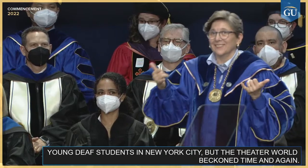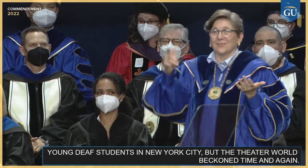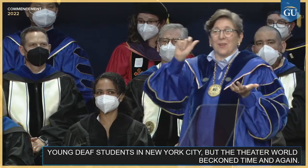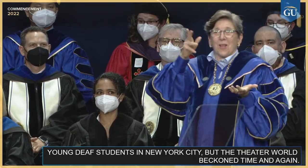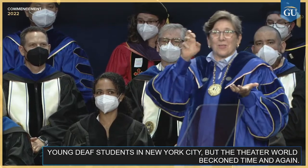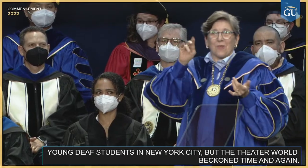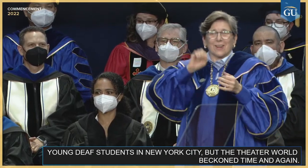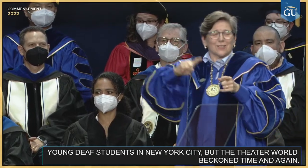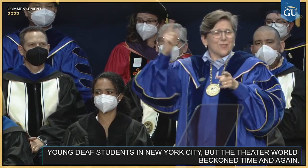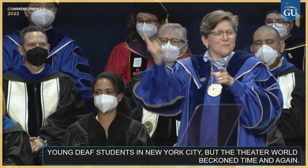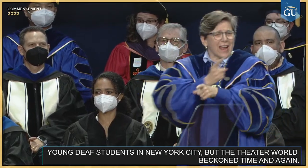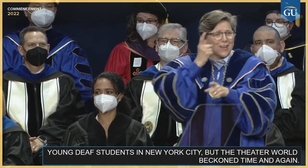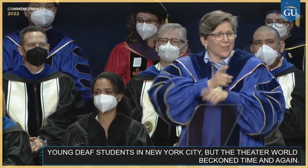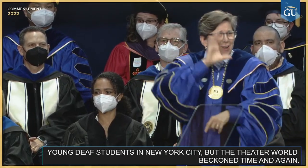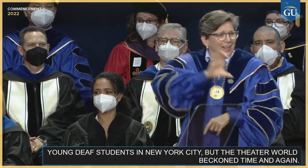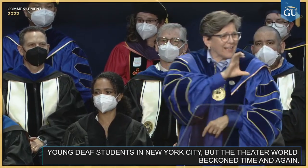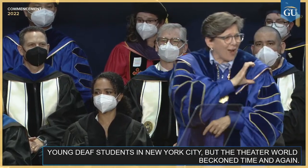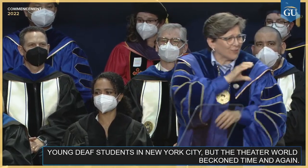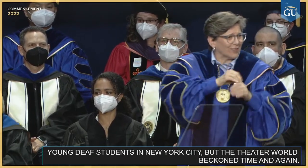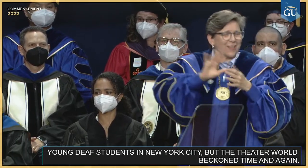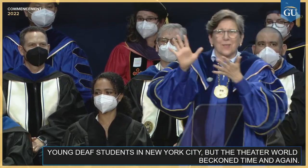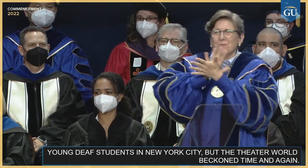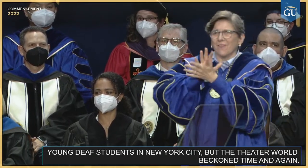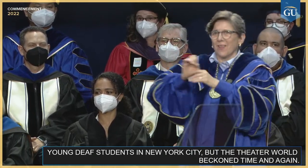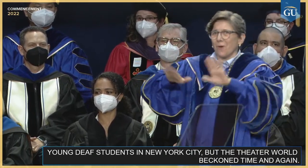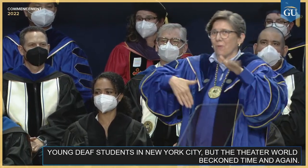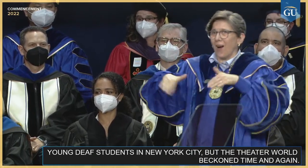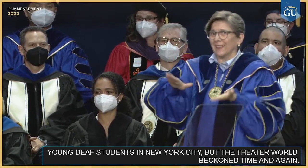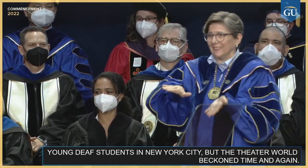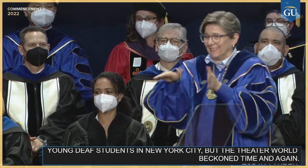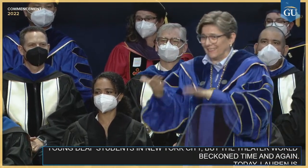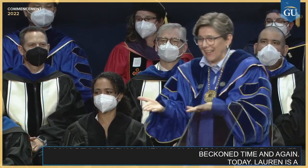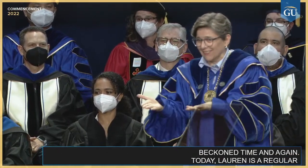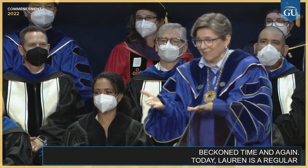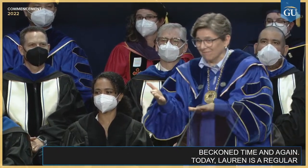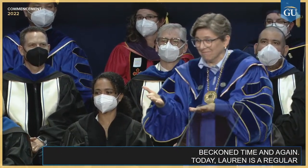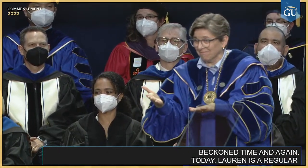Today, Lauren plays a regular character on The Walking Dead.